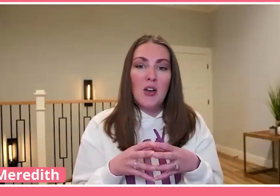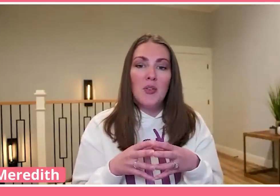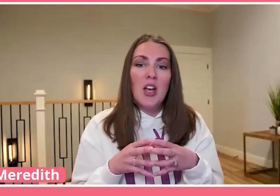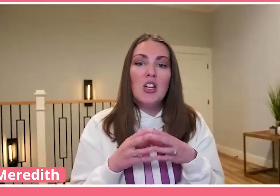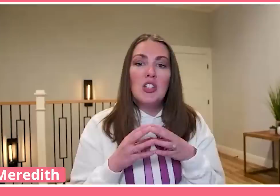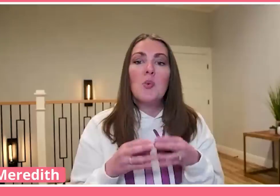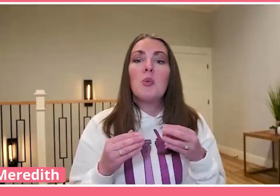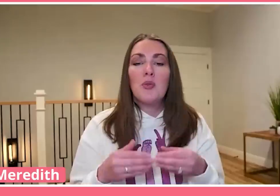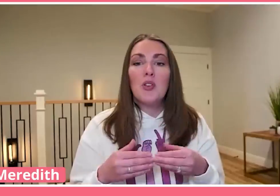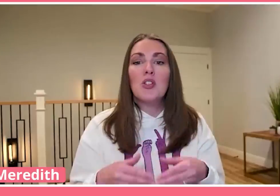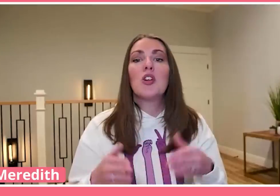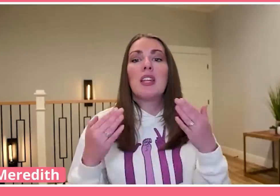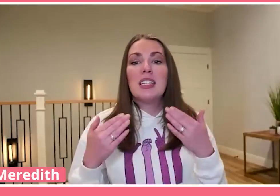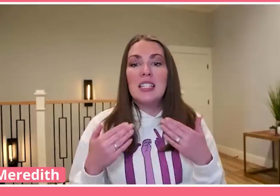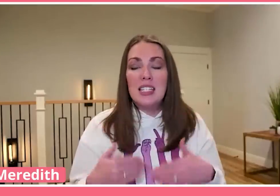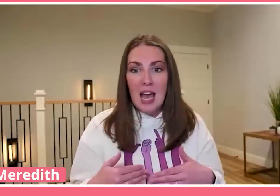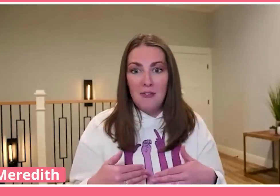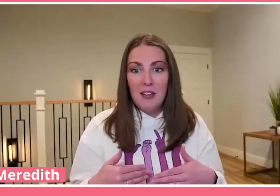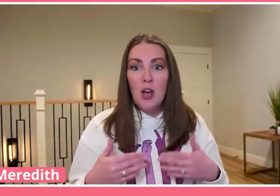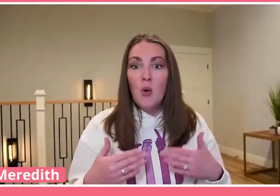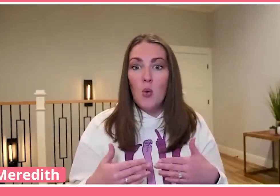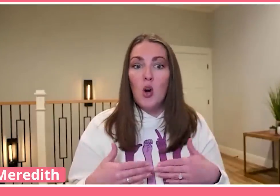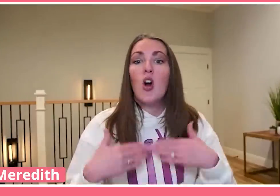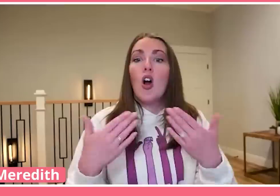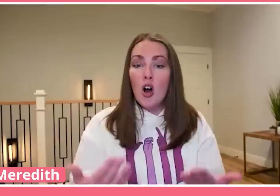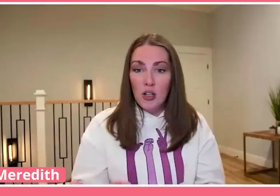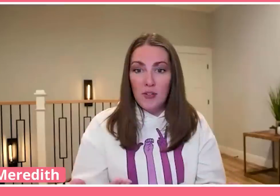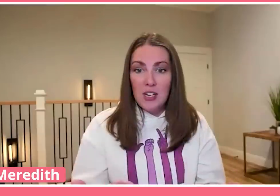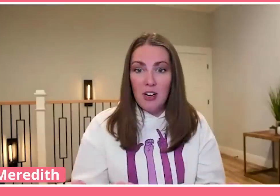just would prefer the term deaf or hard of hearing.